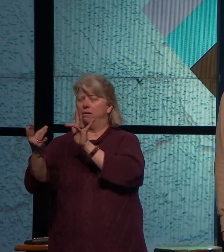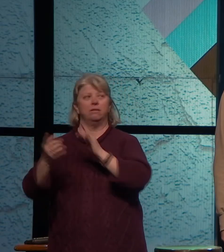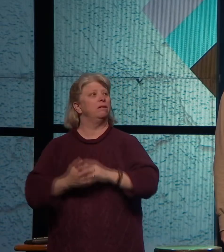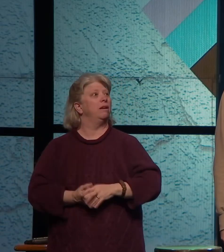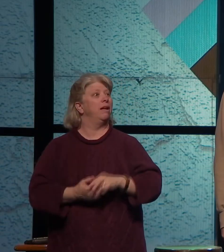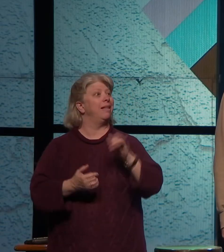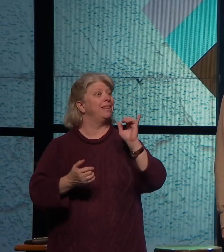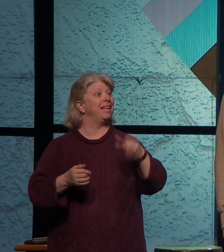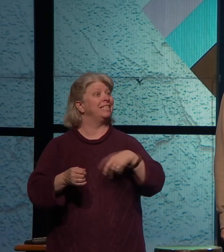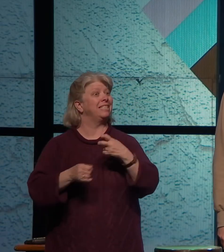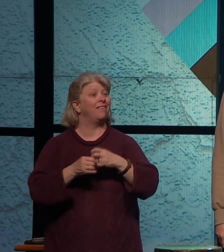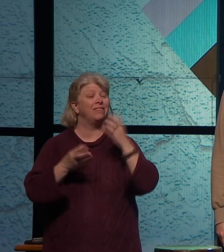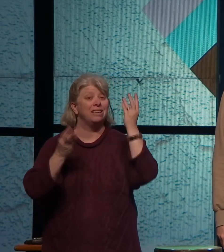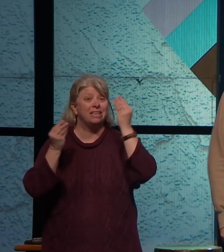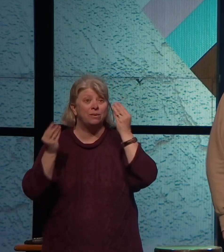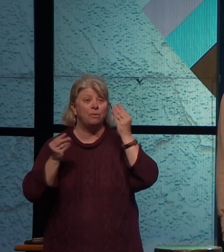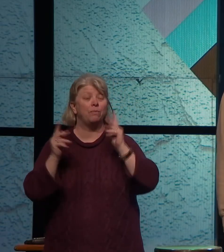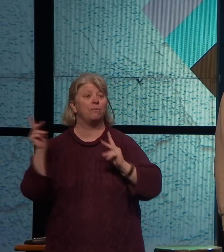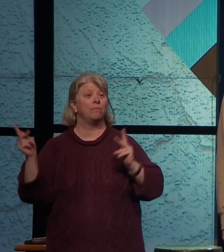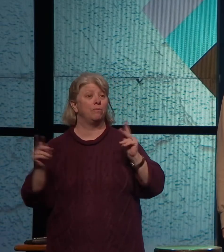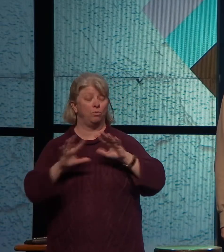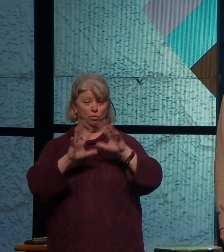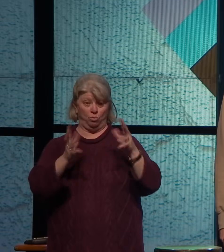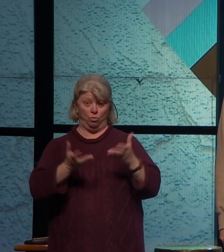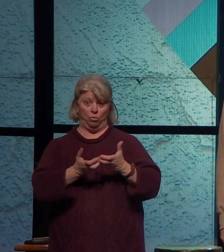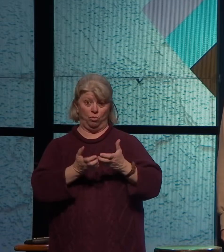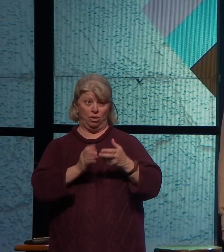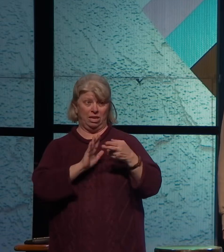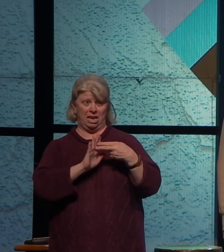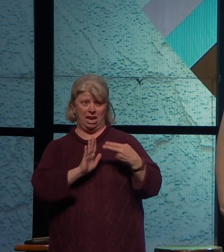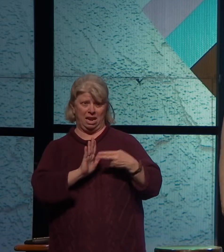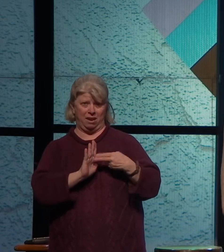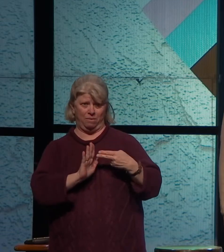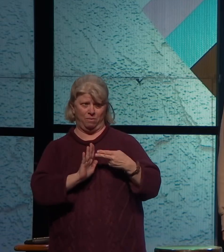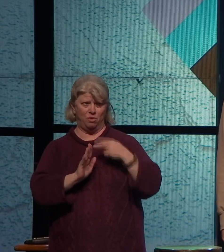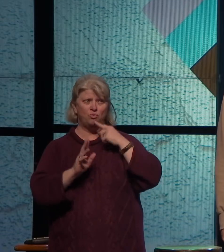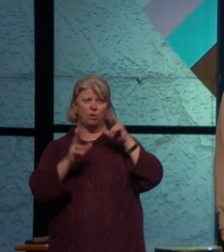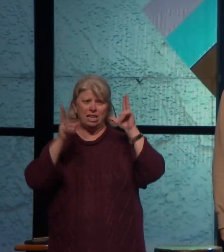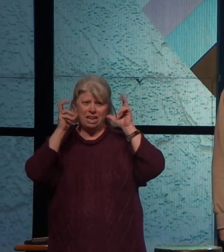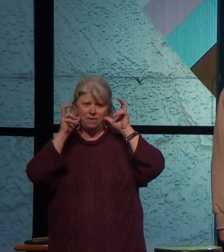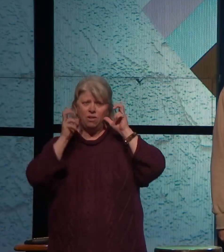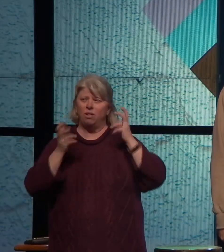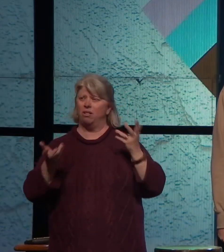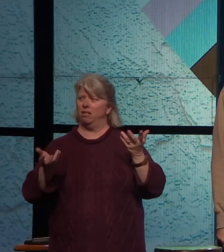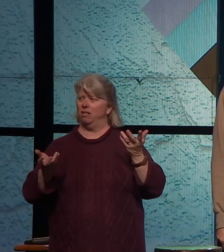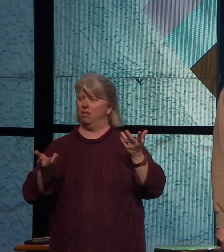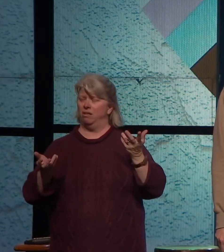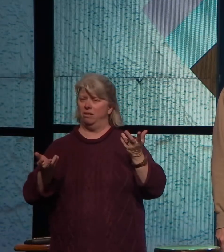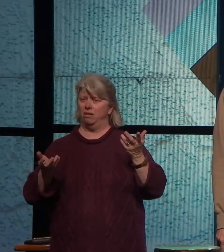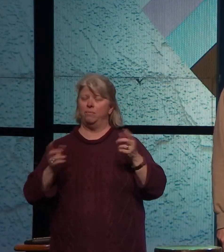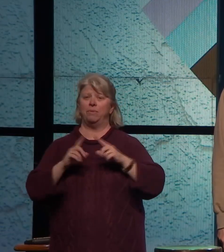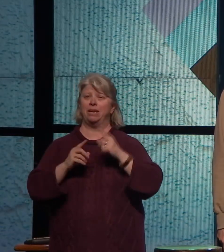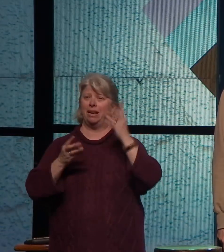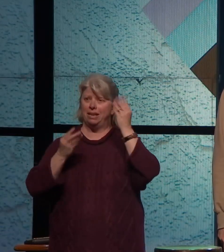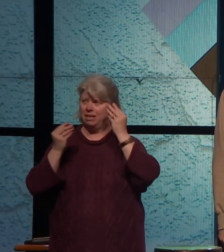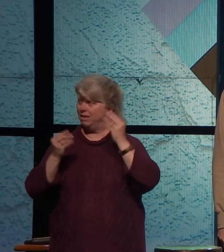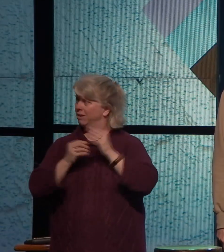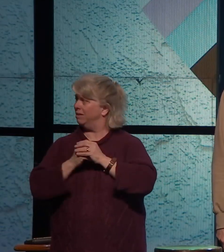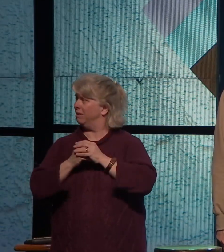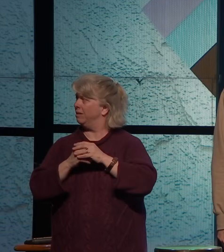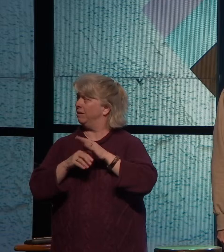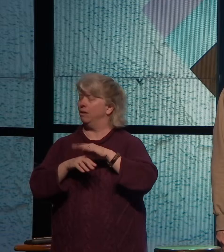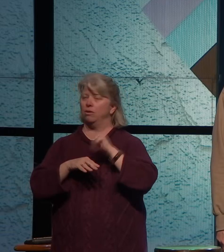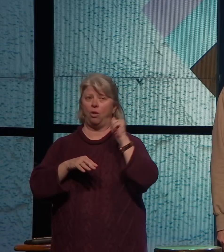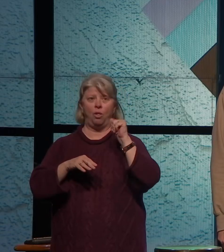And that's tough when you start thinking about the people in our world that we would label as truly evil. But I think the call